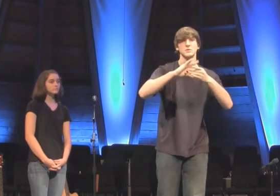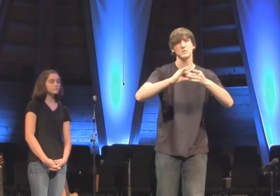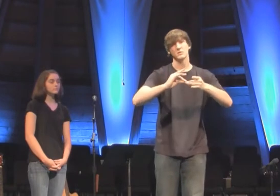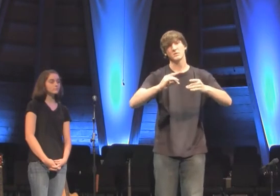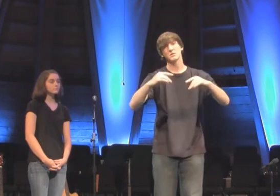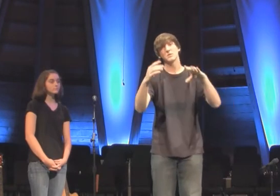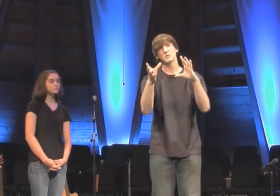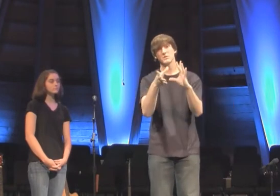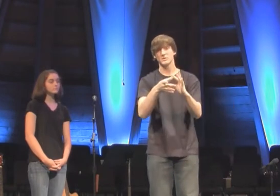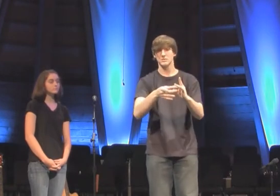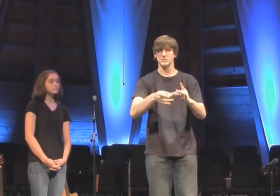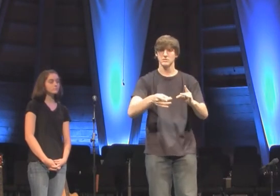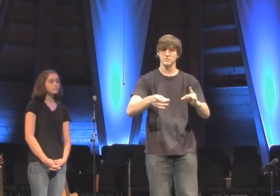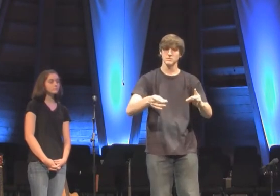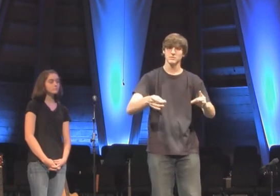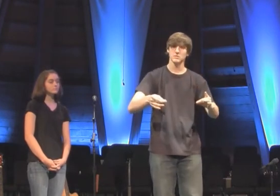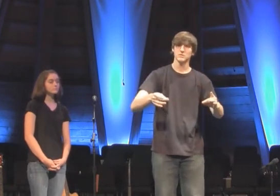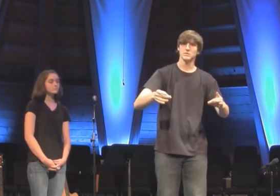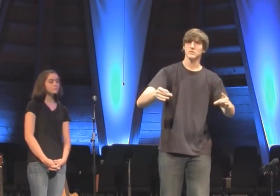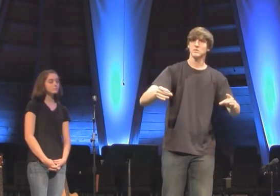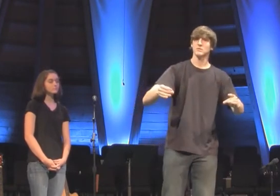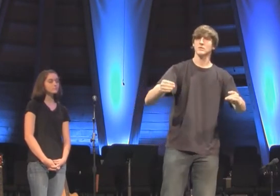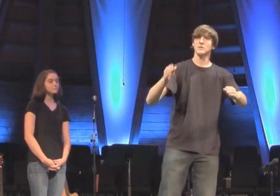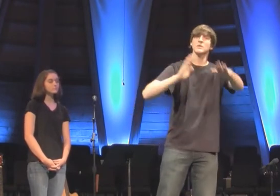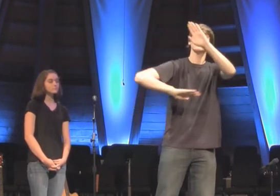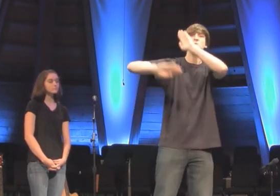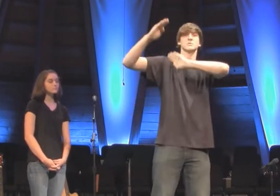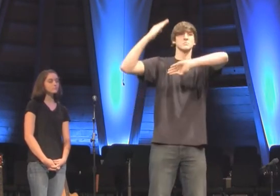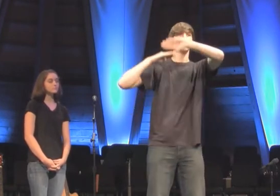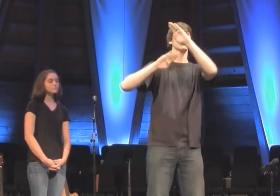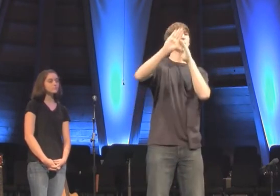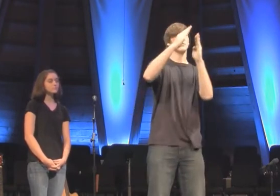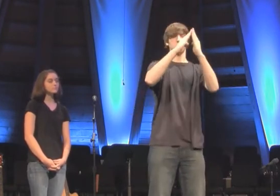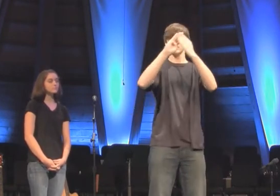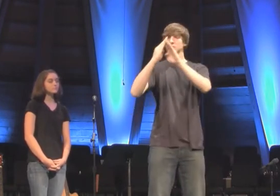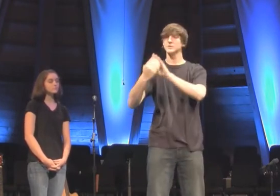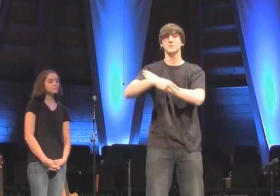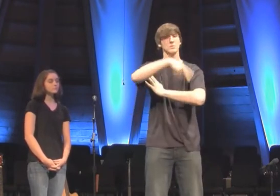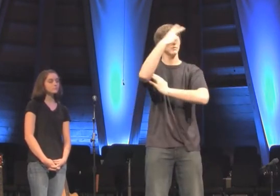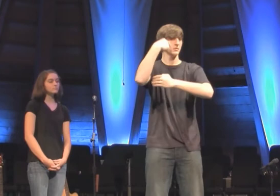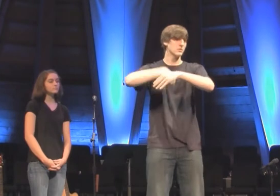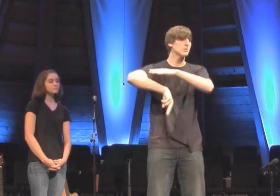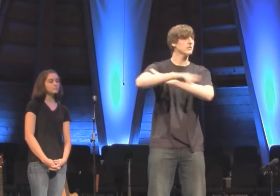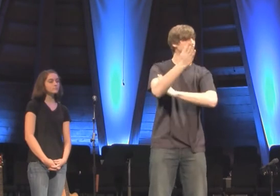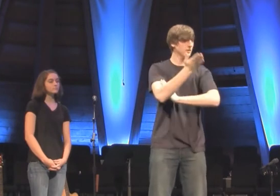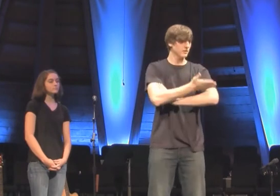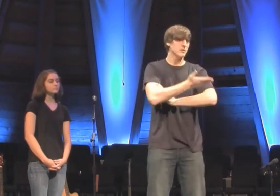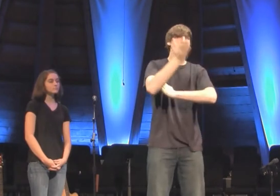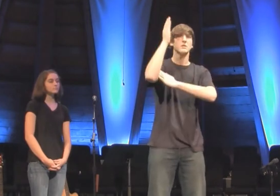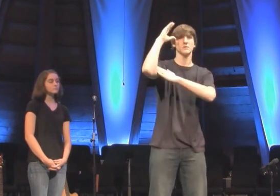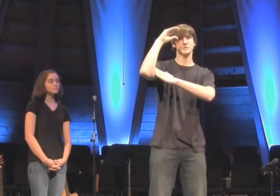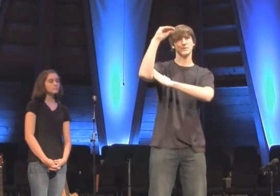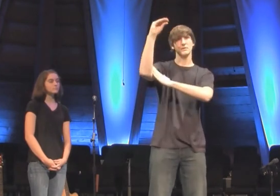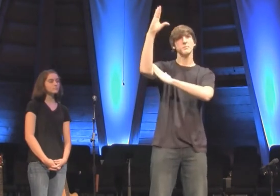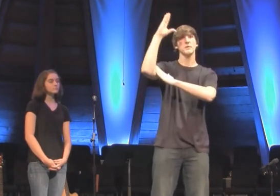was born of a virgin one holy night in the little town of